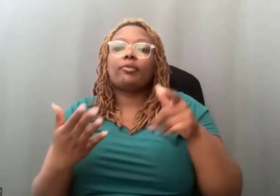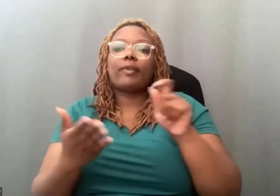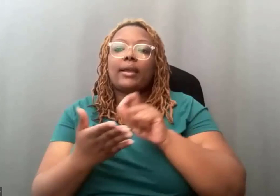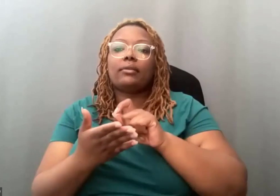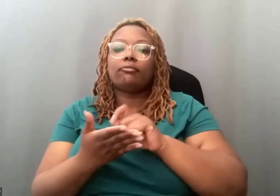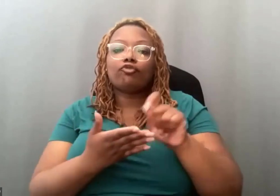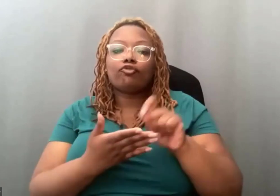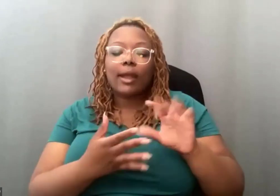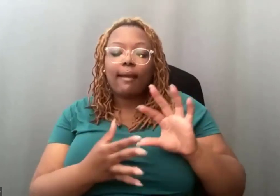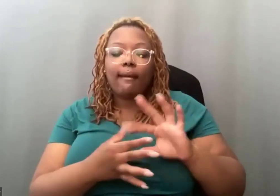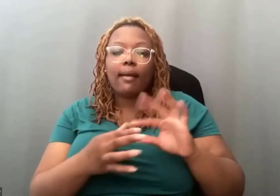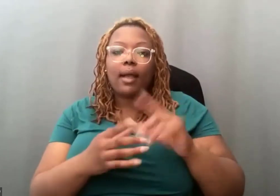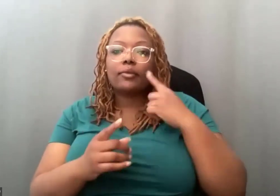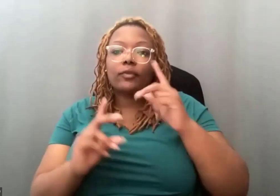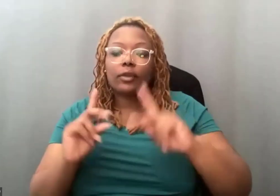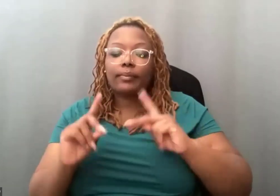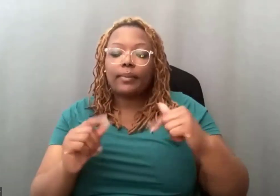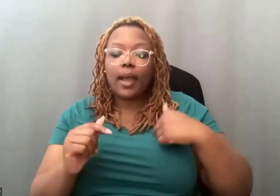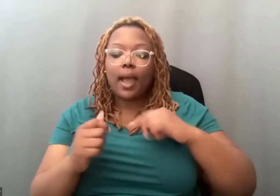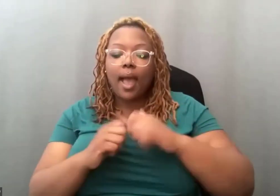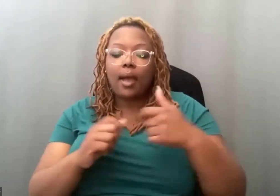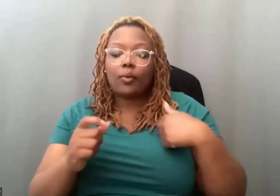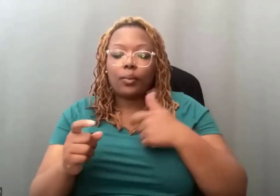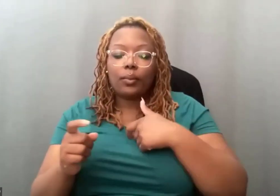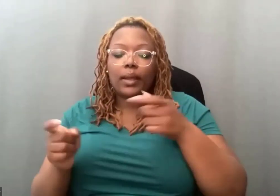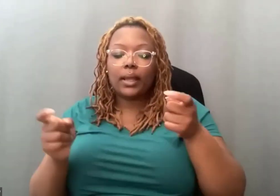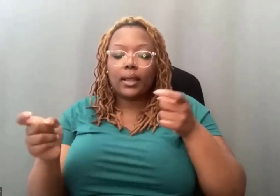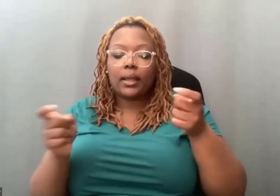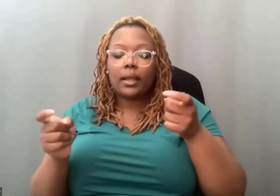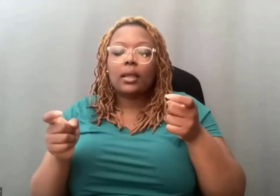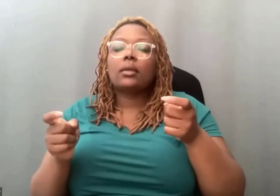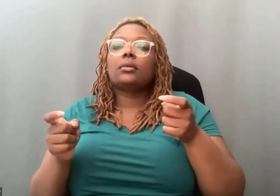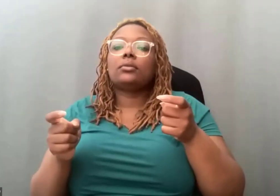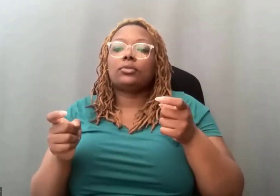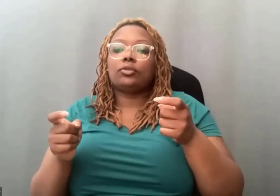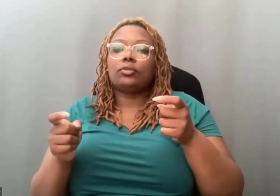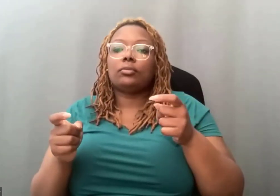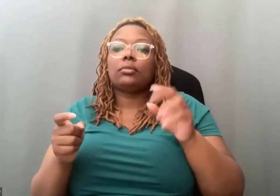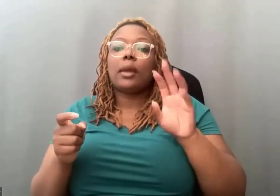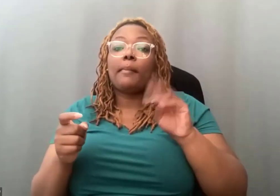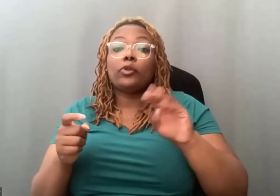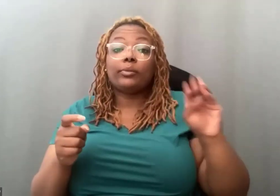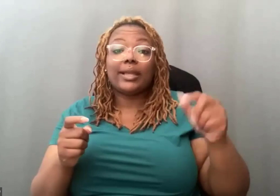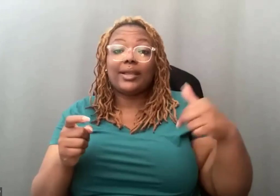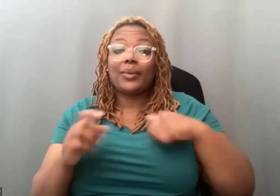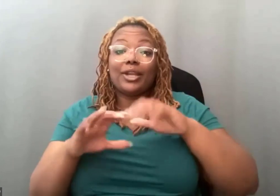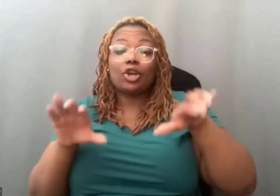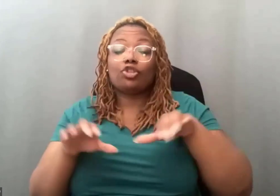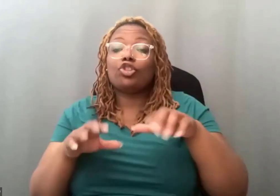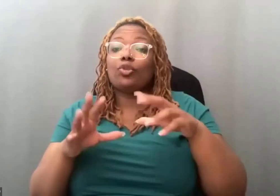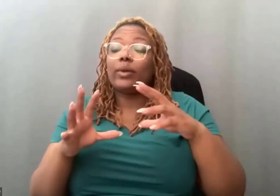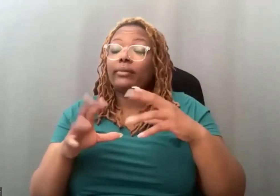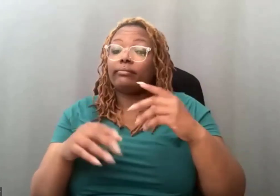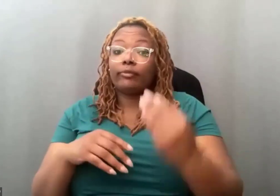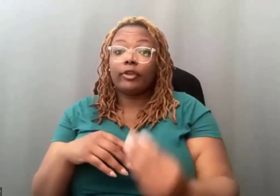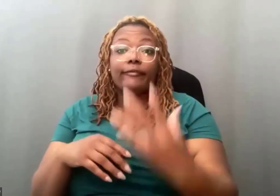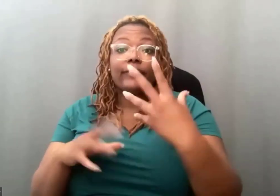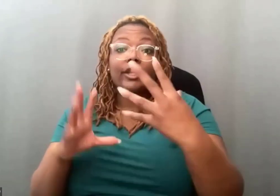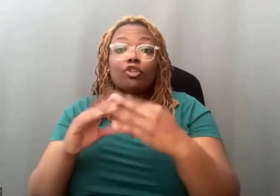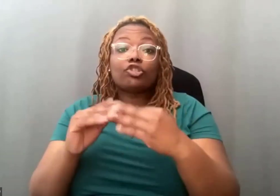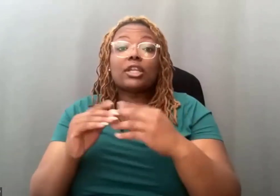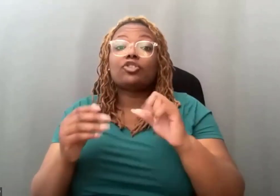people. The way that we handle multimodality, where we aren't doing video sessions or audio along with that